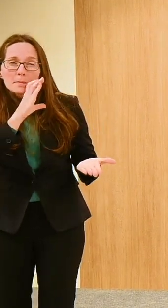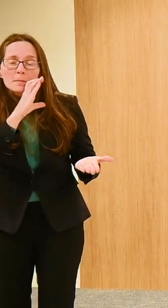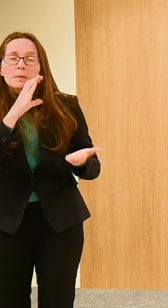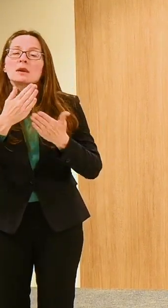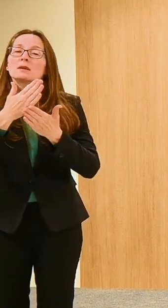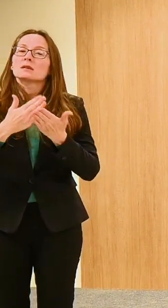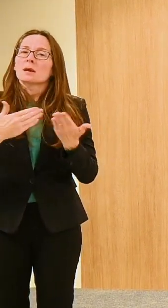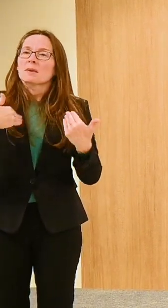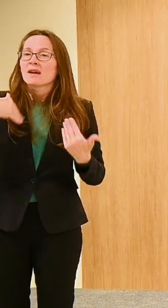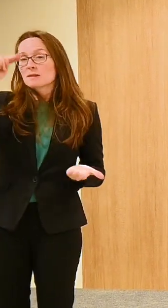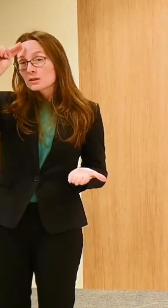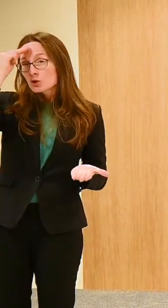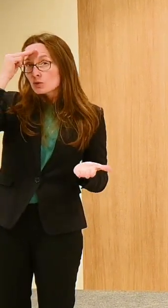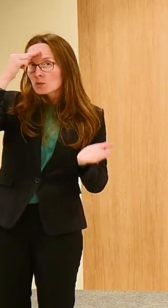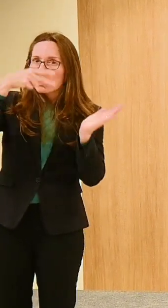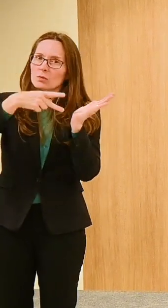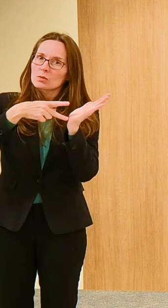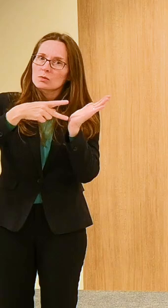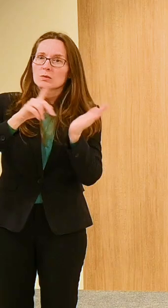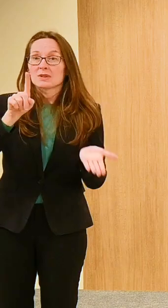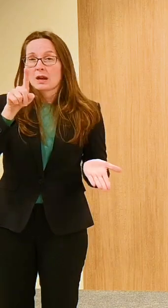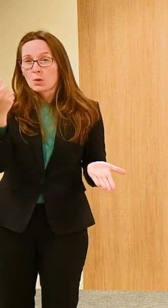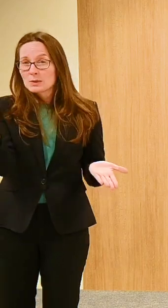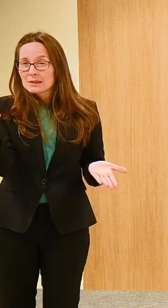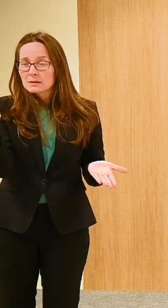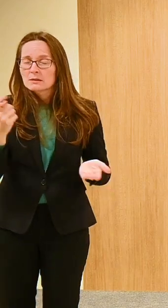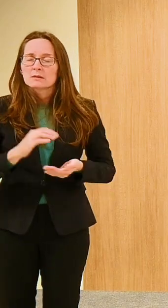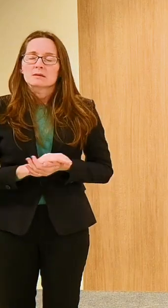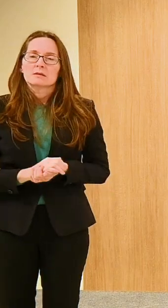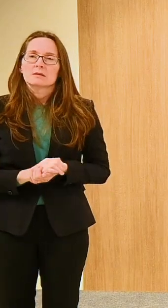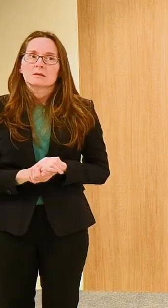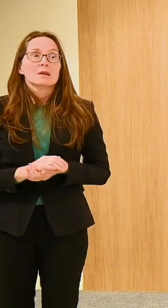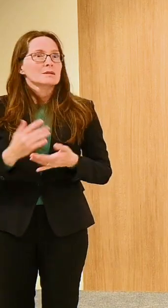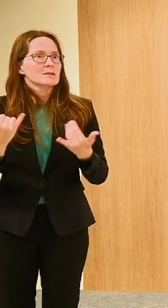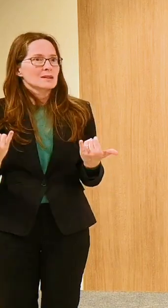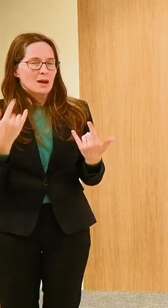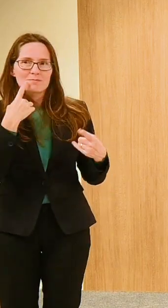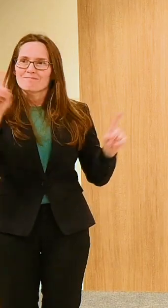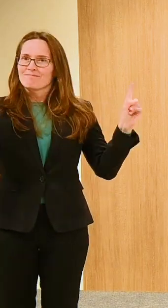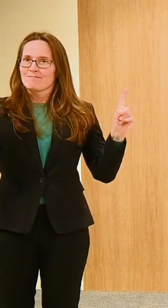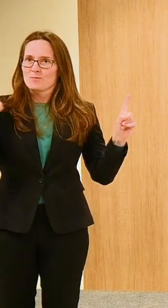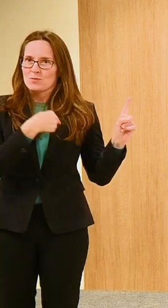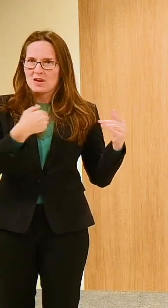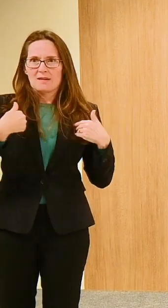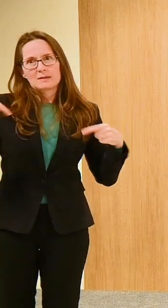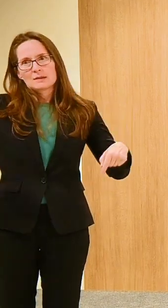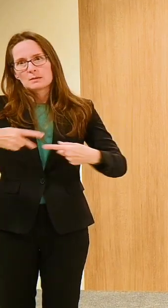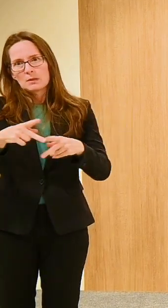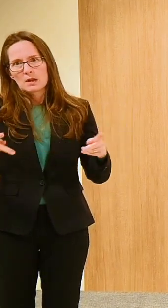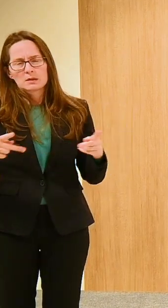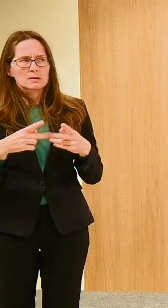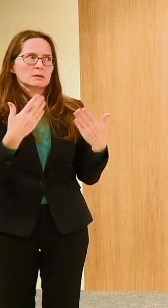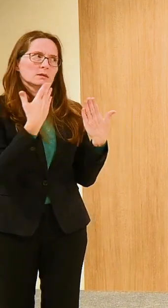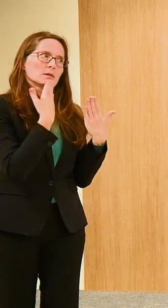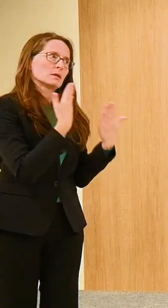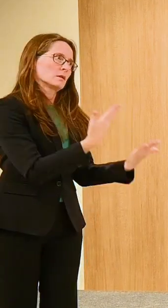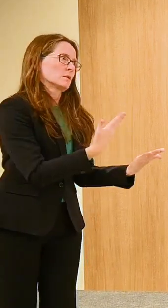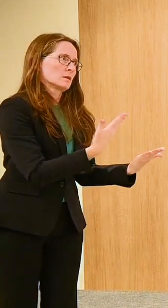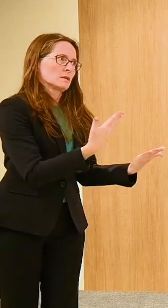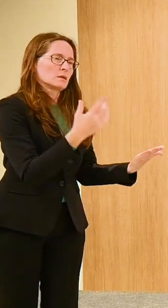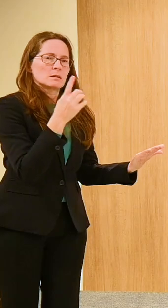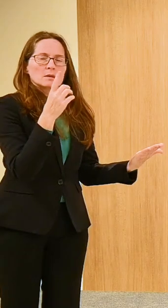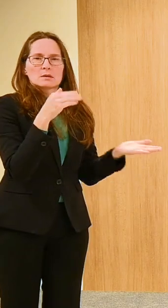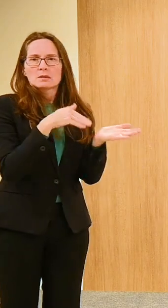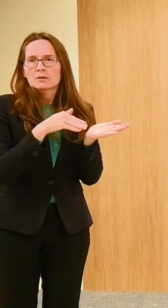diagnoses. Now, we have this space, which is so important, and I can't thank you enough, Dr. Ahmed. This started off as a